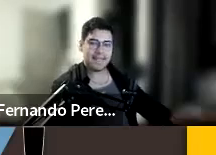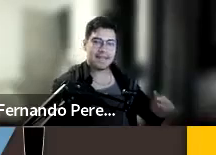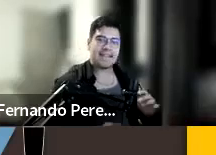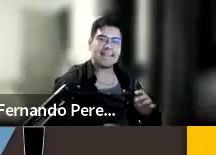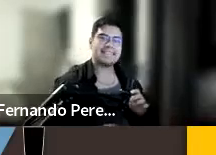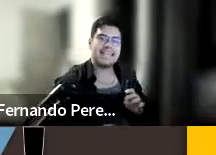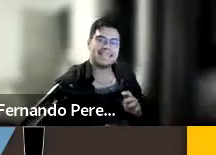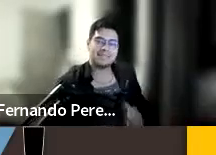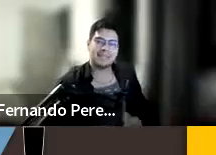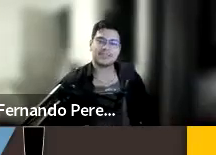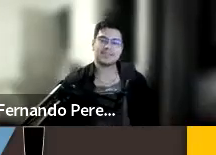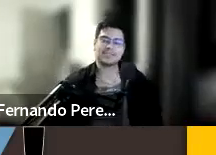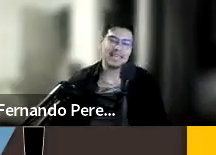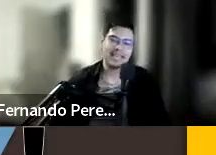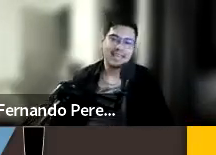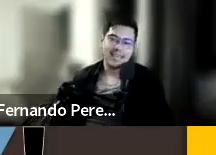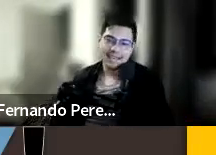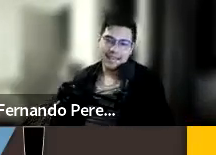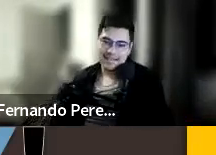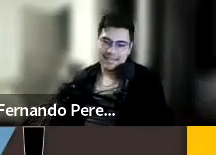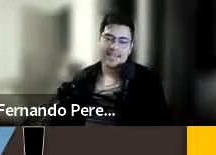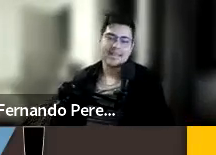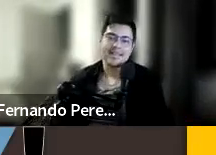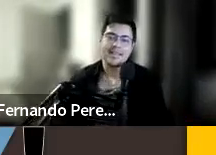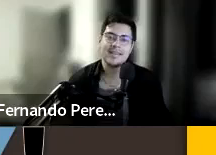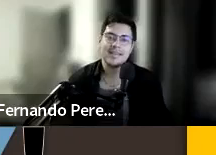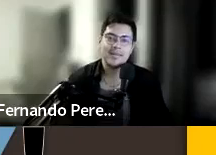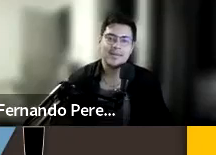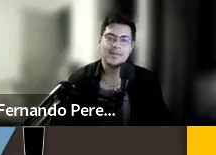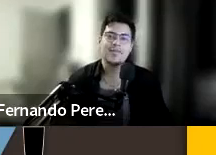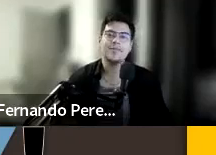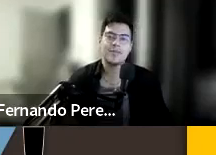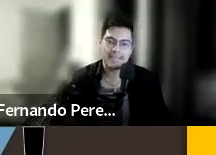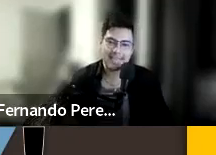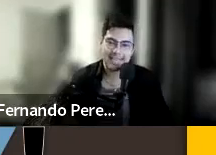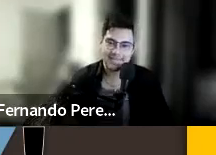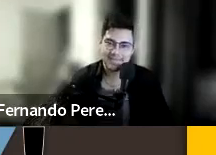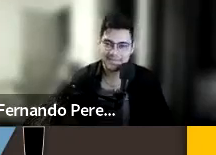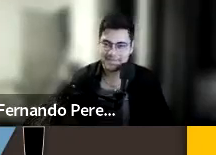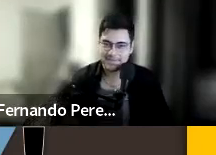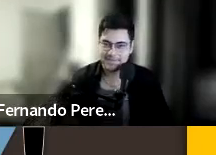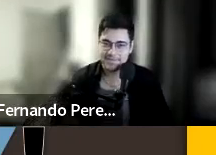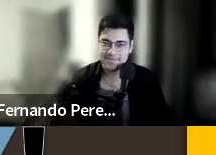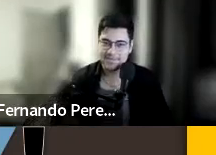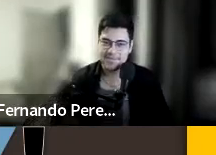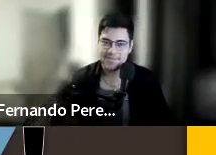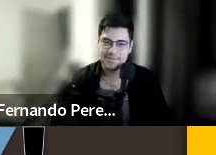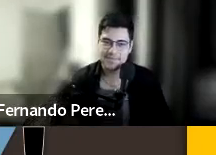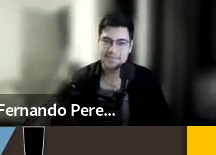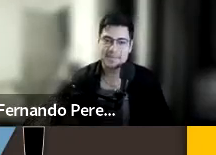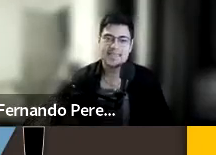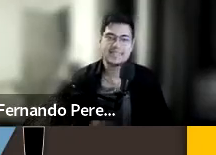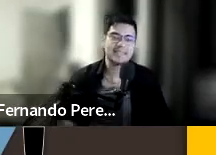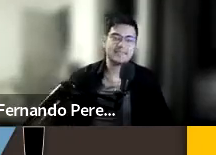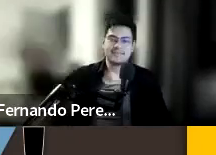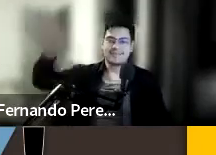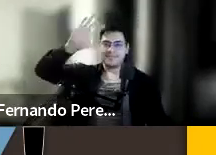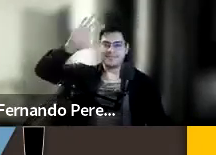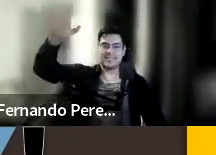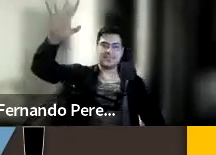Have a nice day is similar to say, ten un buen día. Te despides. See you